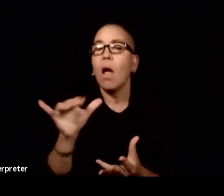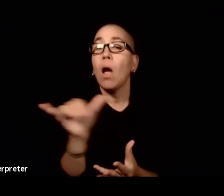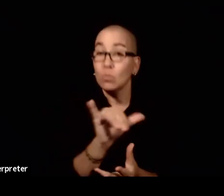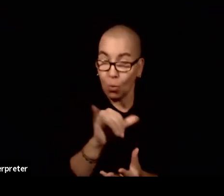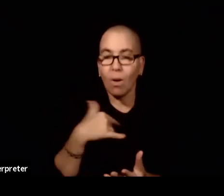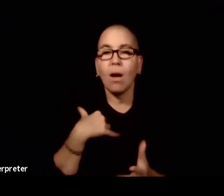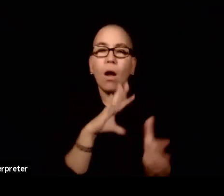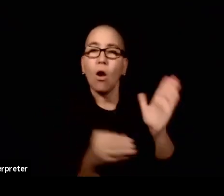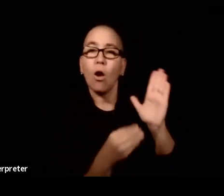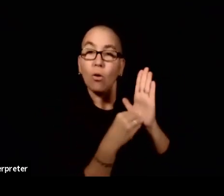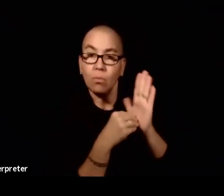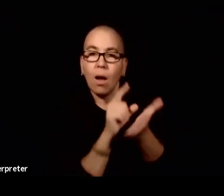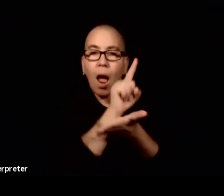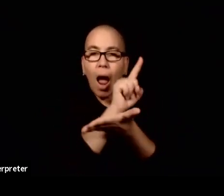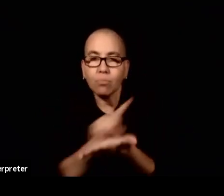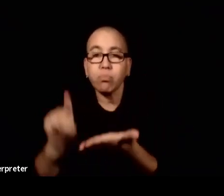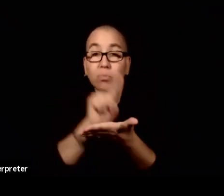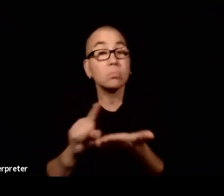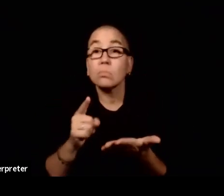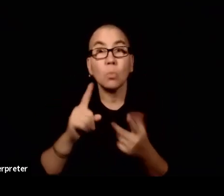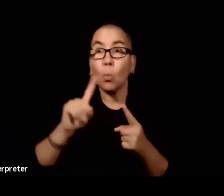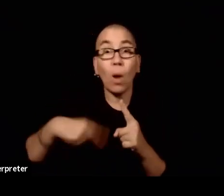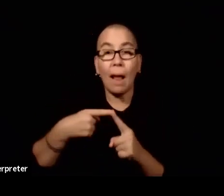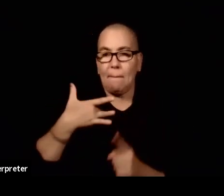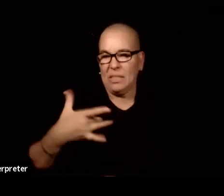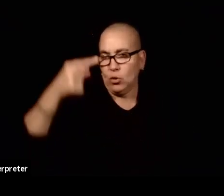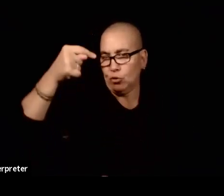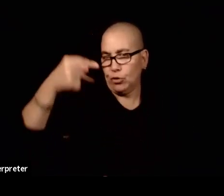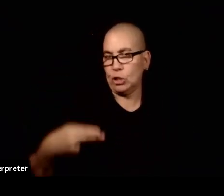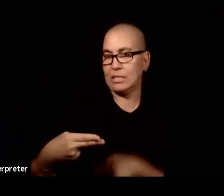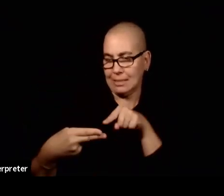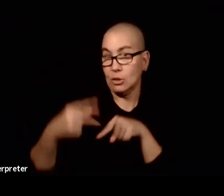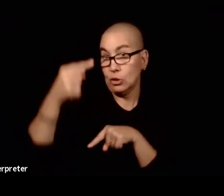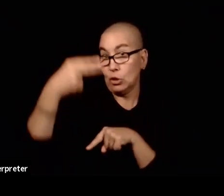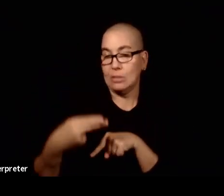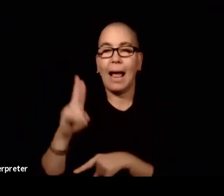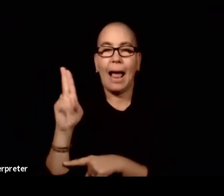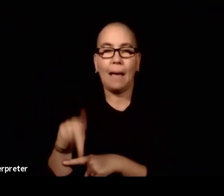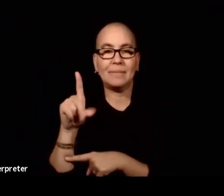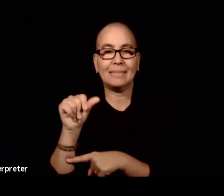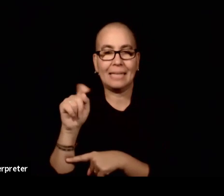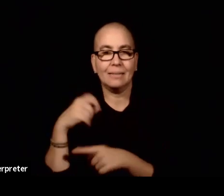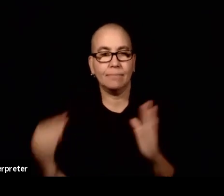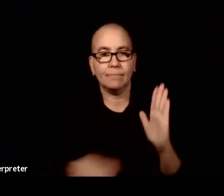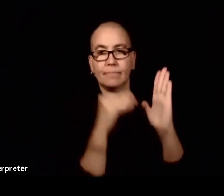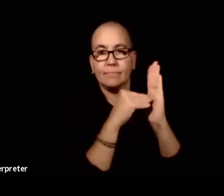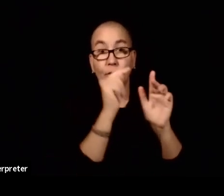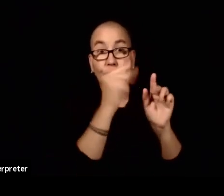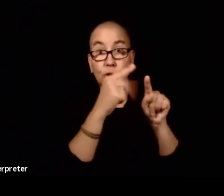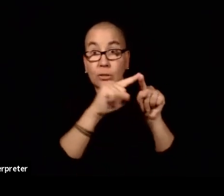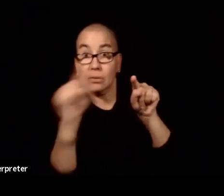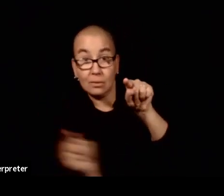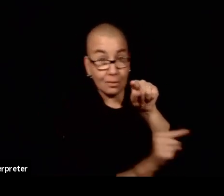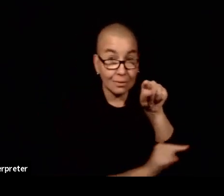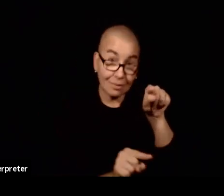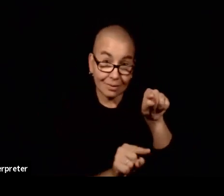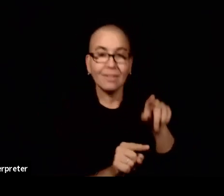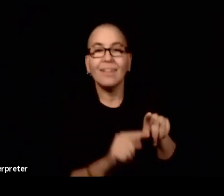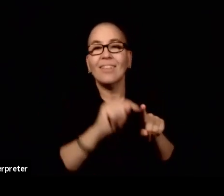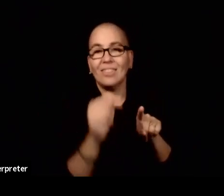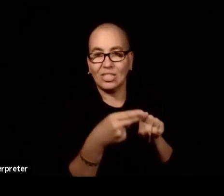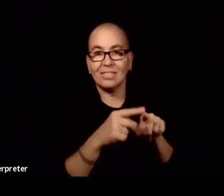So yesterday we made some additions and improvements to that weekly posting. We added a slide showing